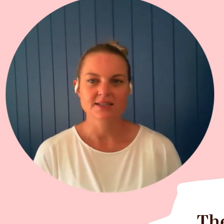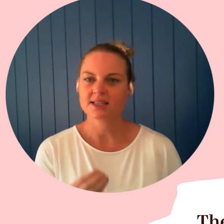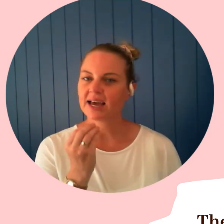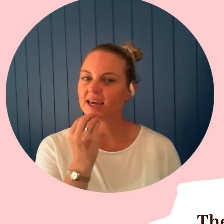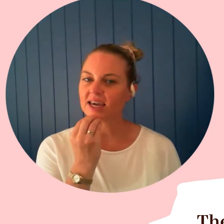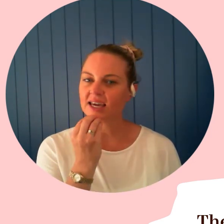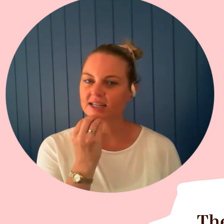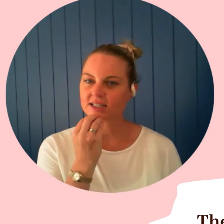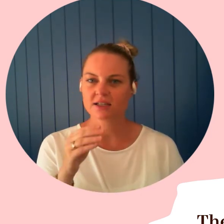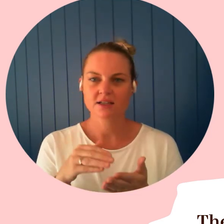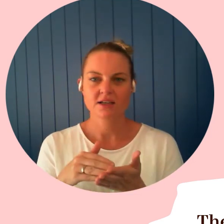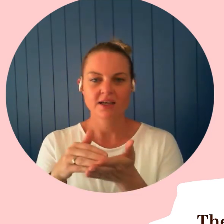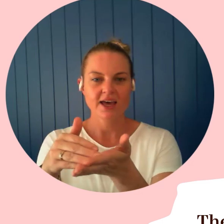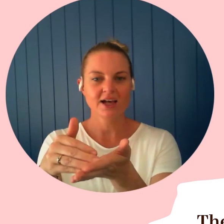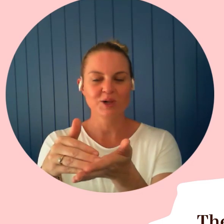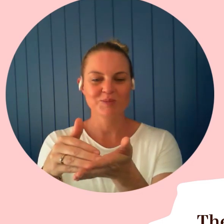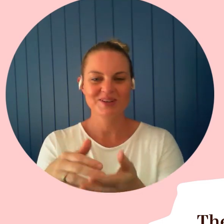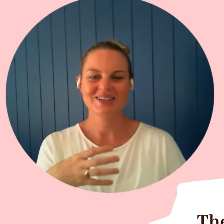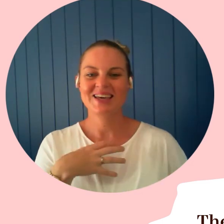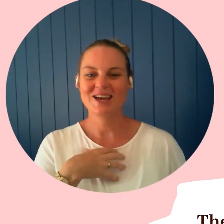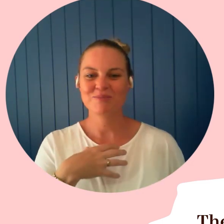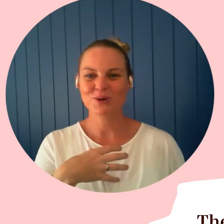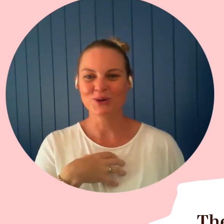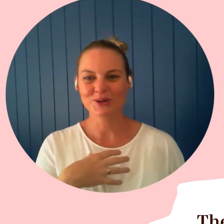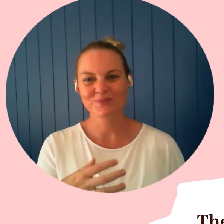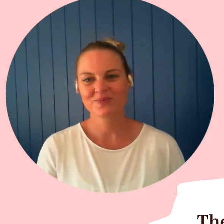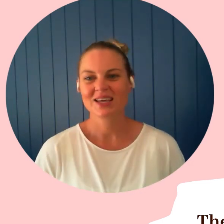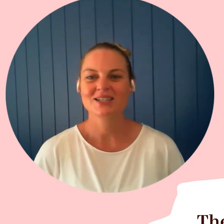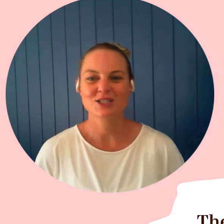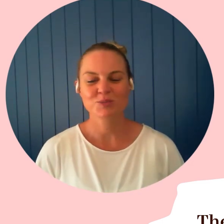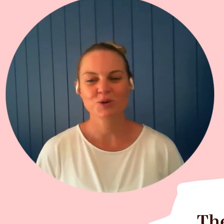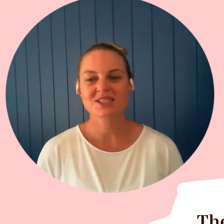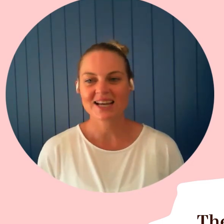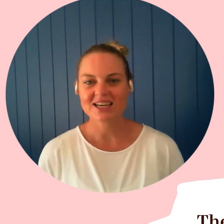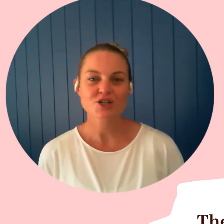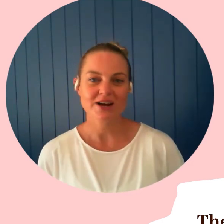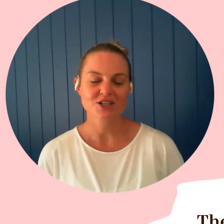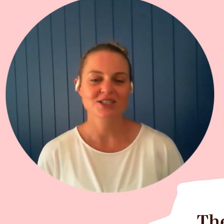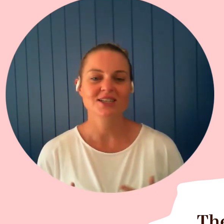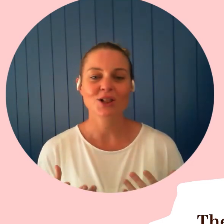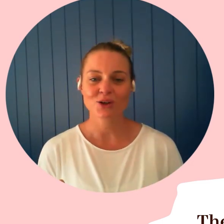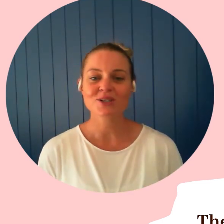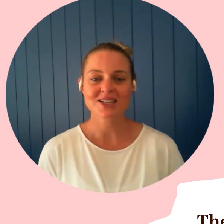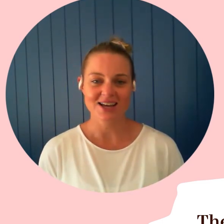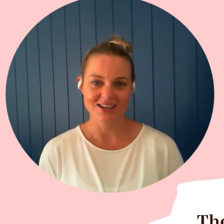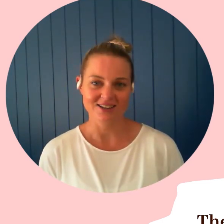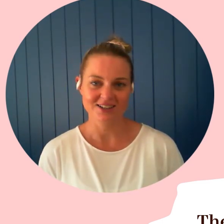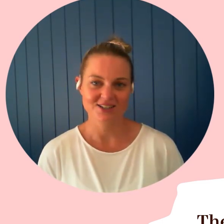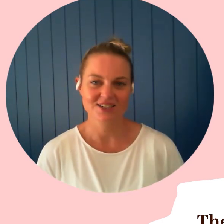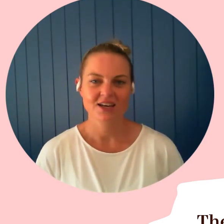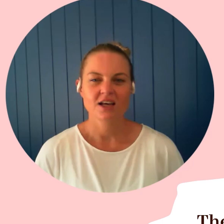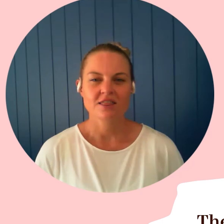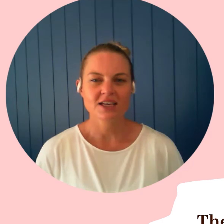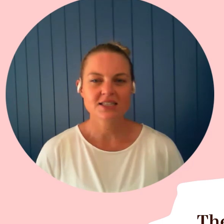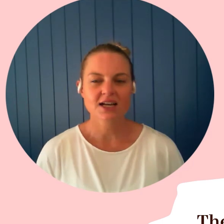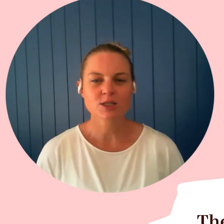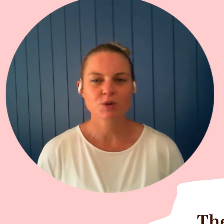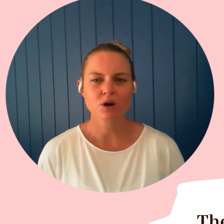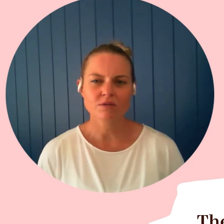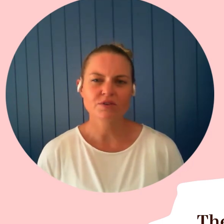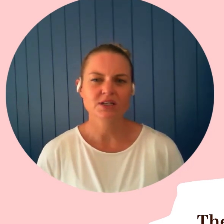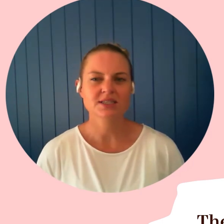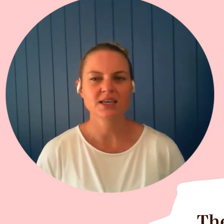signs like eat, help, and more to support daily interactions alongside English. These signs